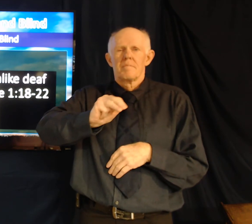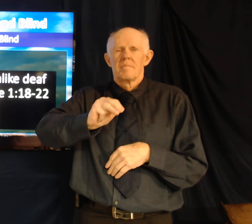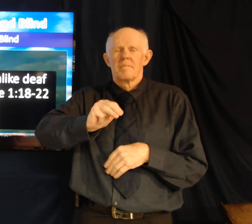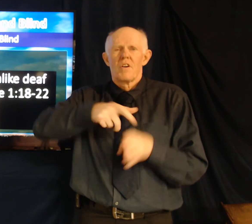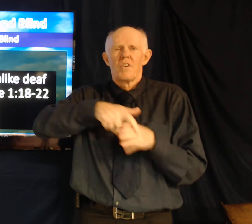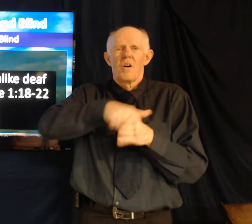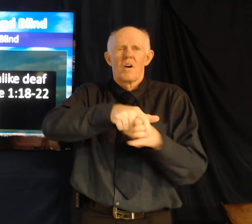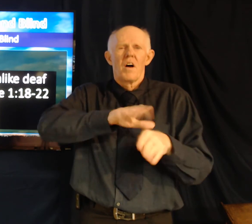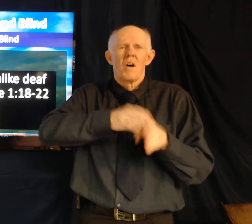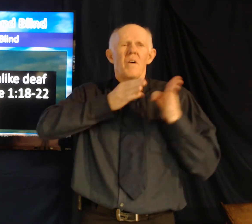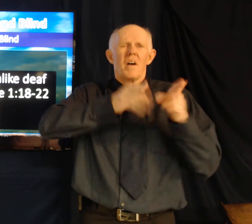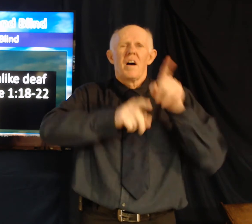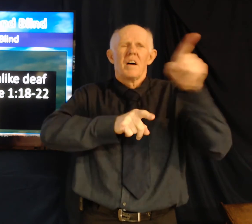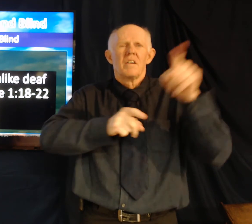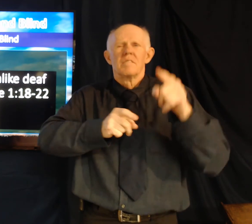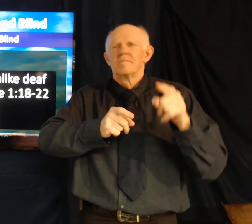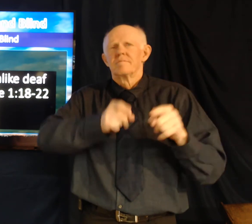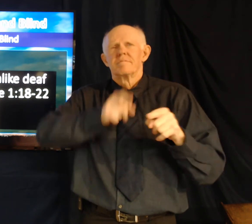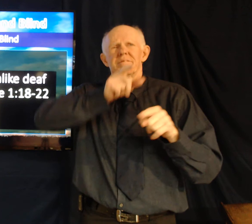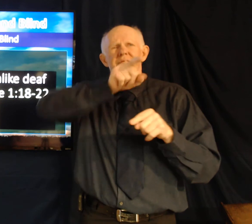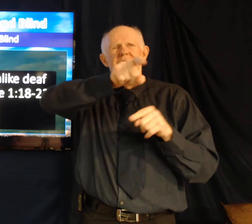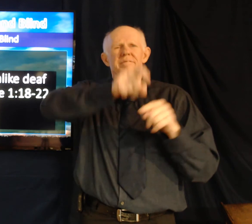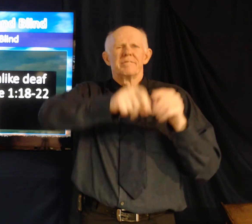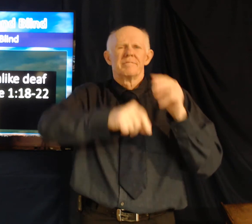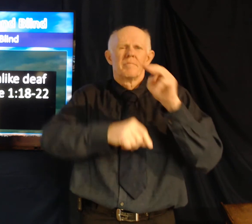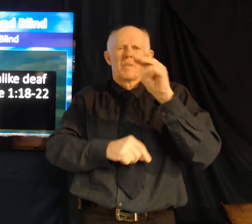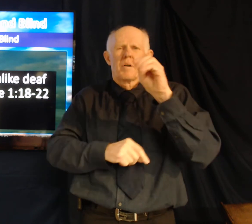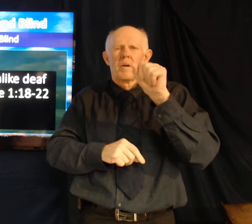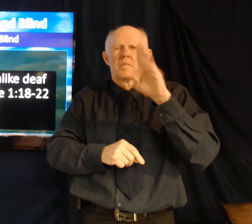And Balaam, the story of Balaam, he thought he was riding a donkey.